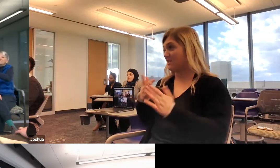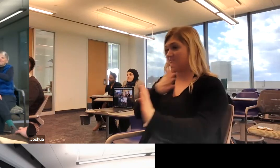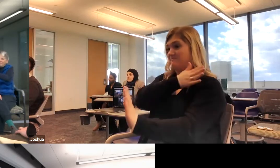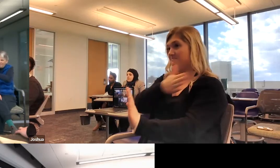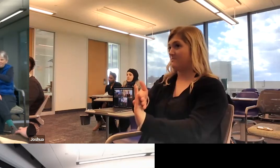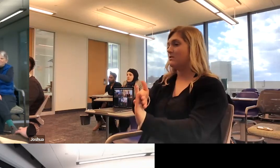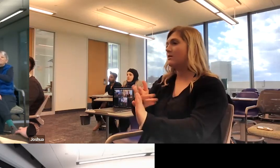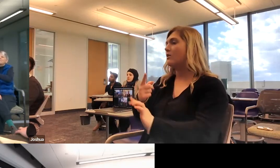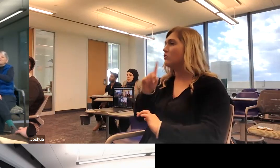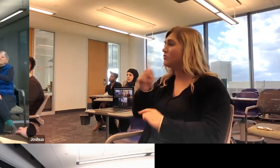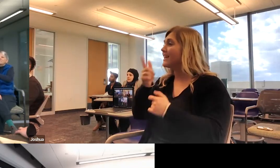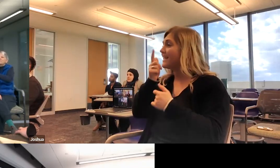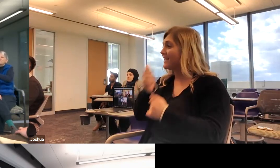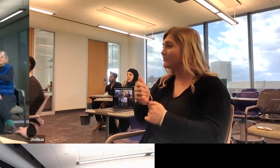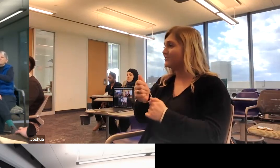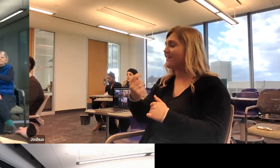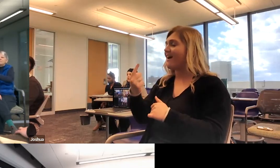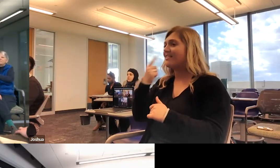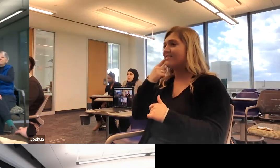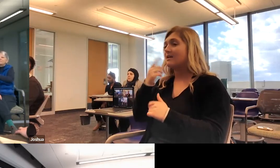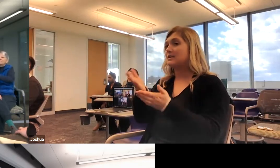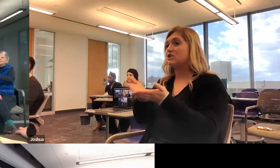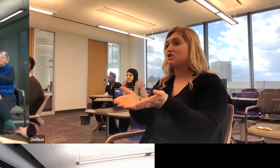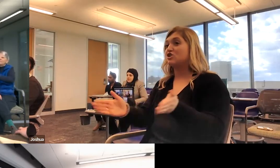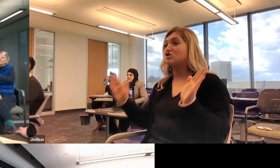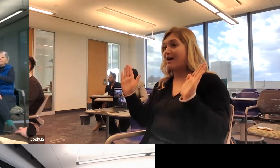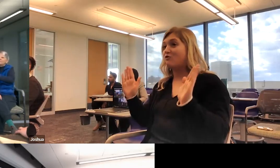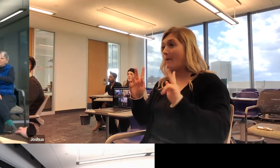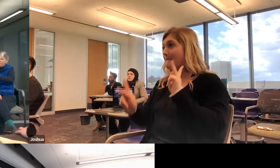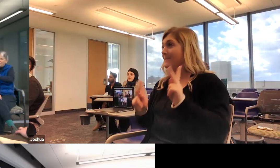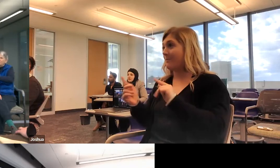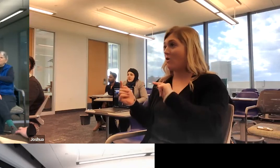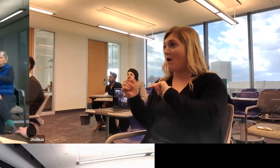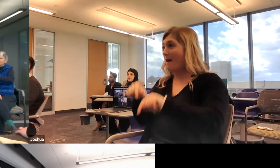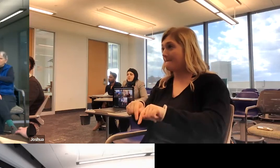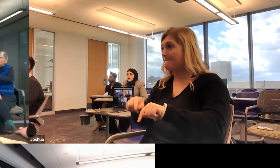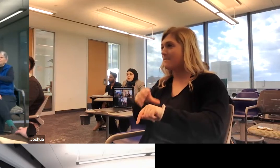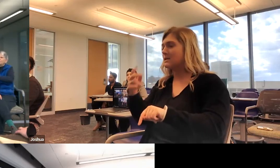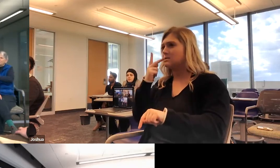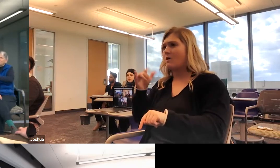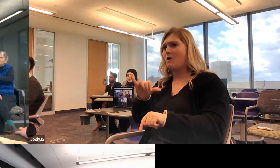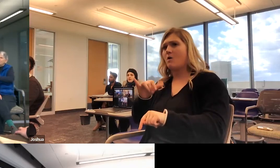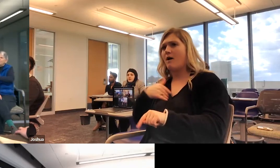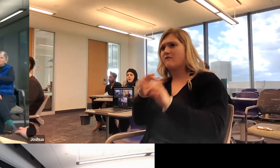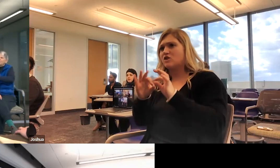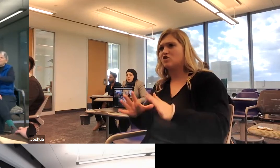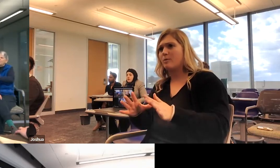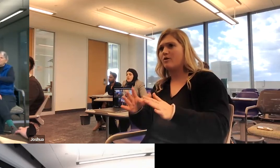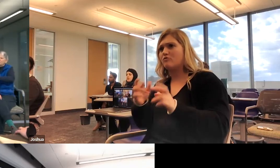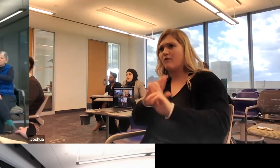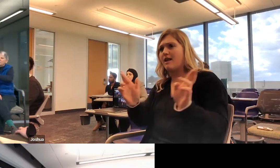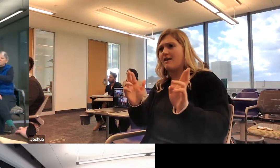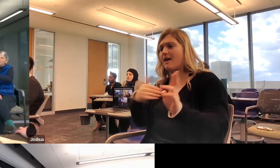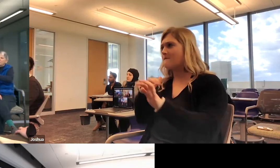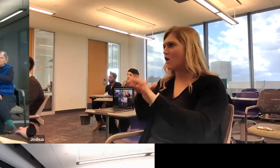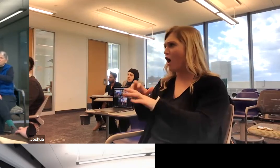what is really interesting too is when the general populace starts to see that there are interpreters in CART,